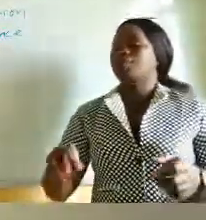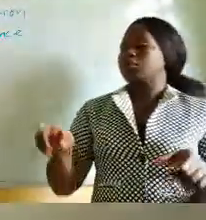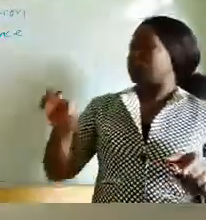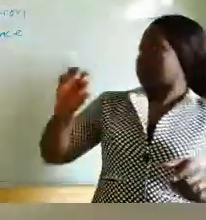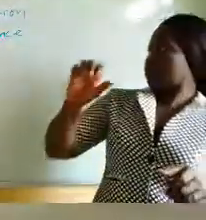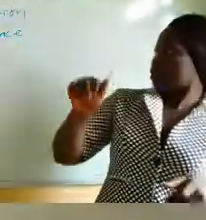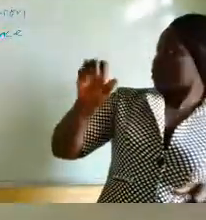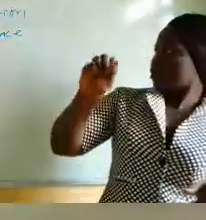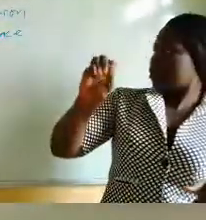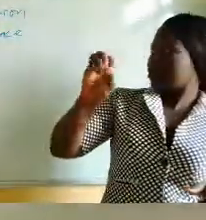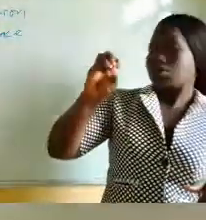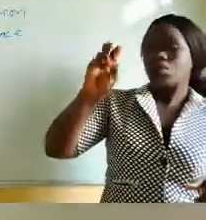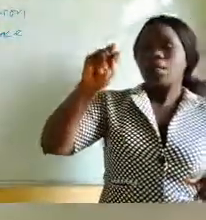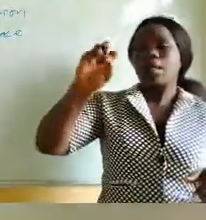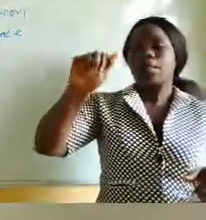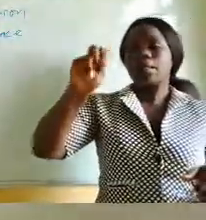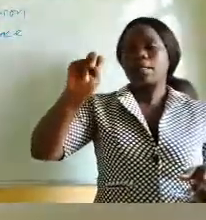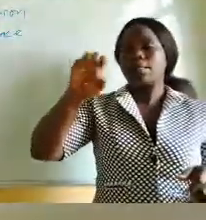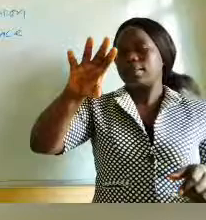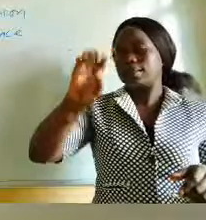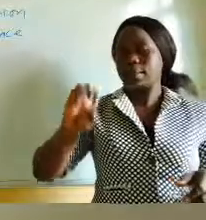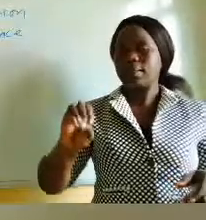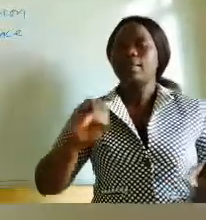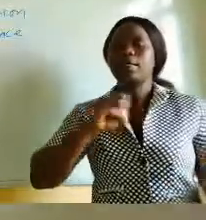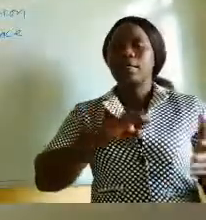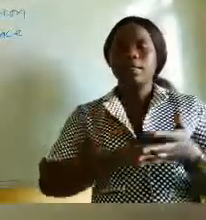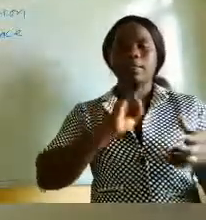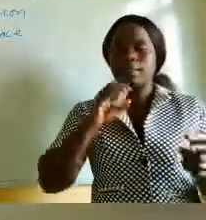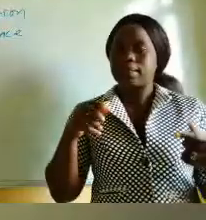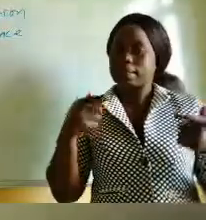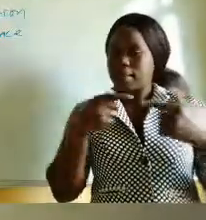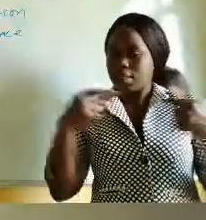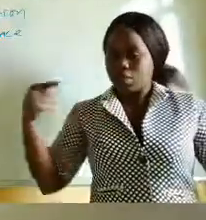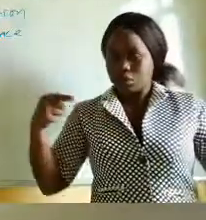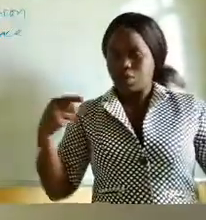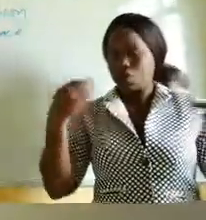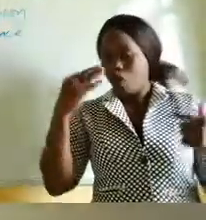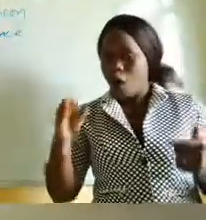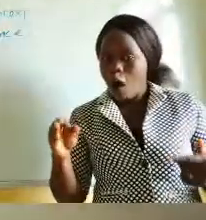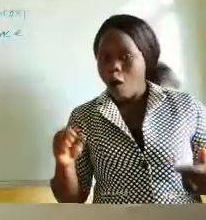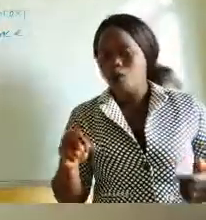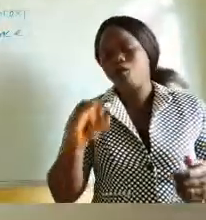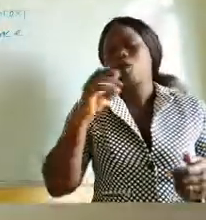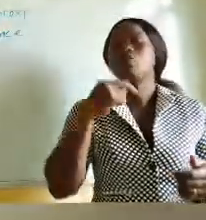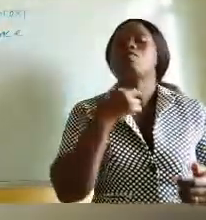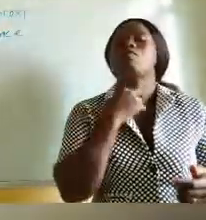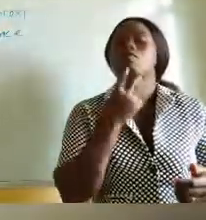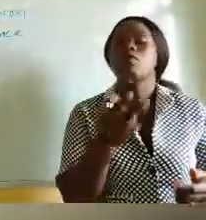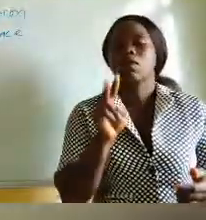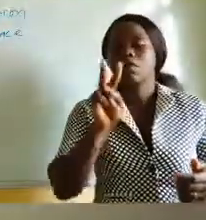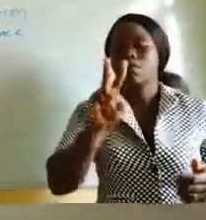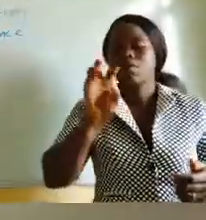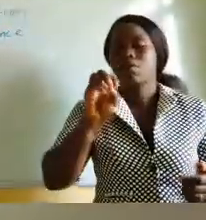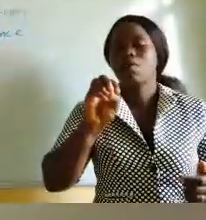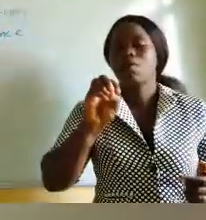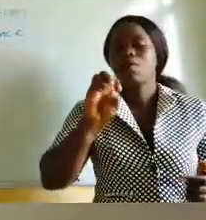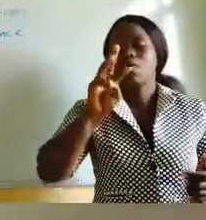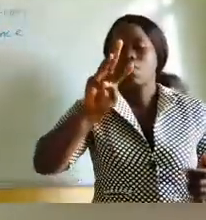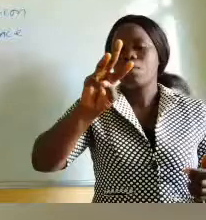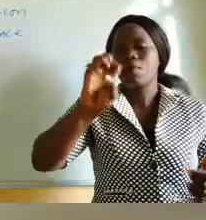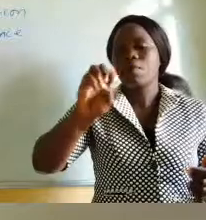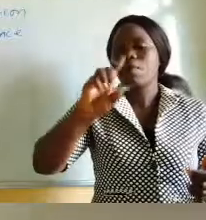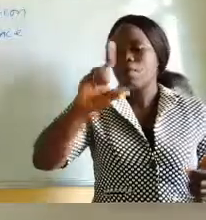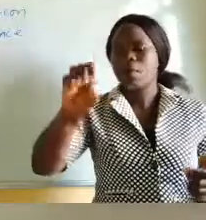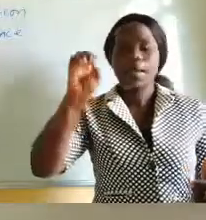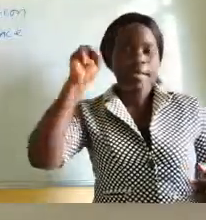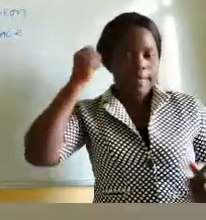of alliteration. It is the repetition of vowel sounds in words